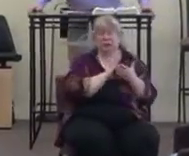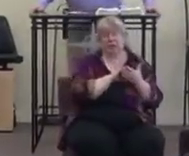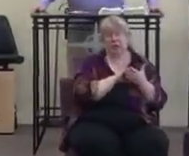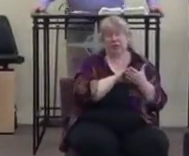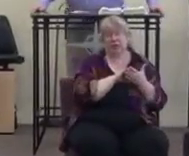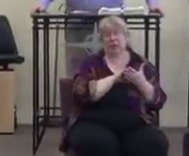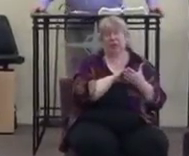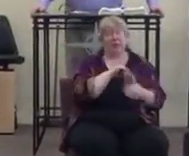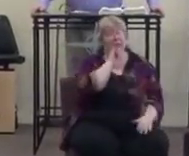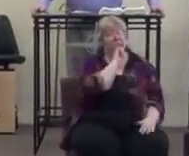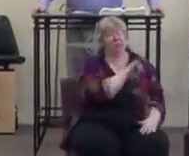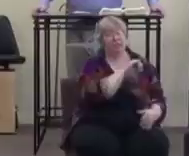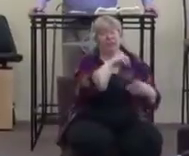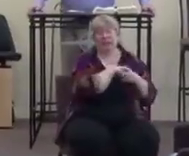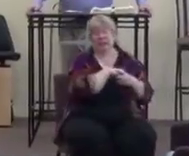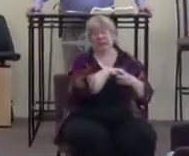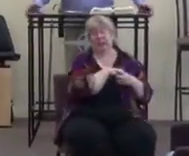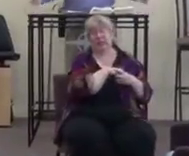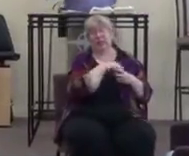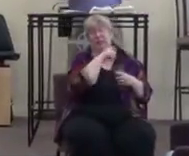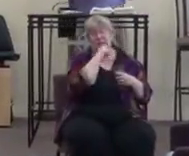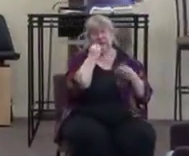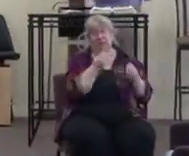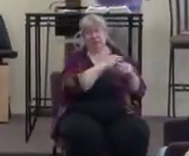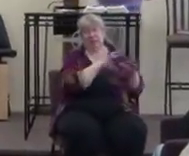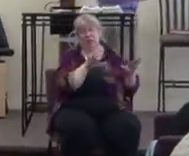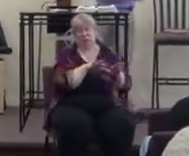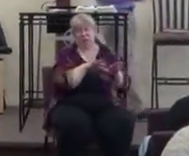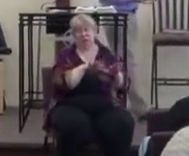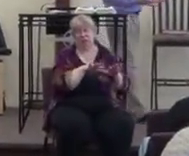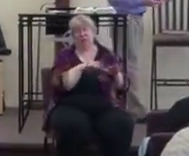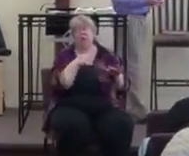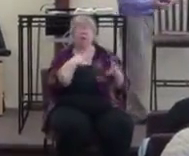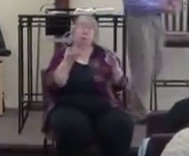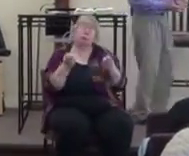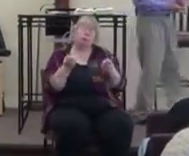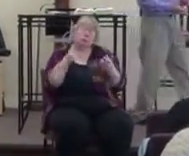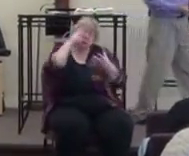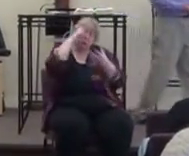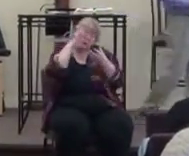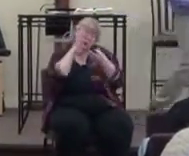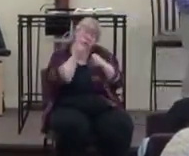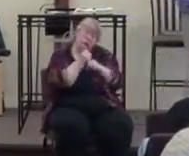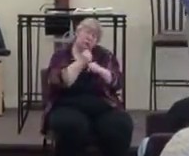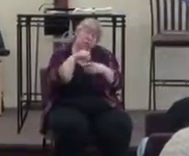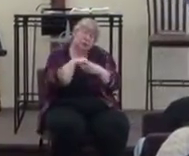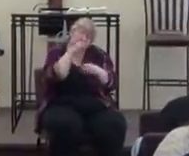They didn't heed to God's word. I want us to trust in God. I want us to believe in God.